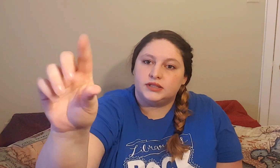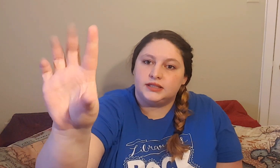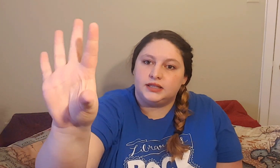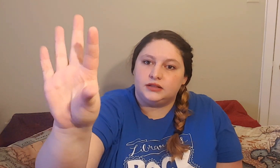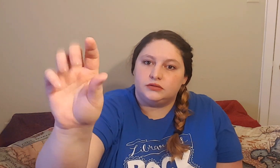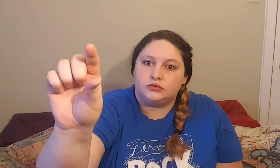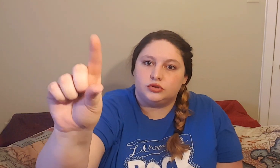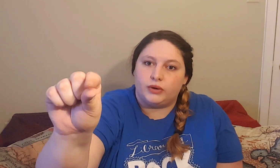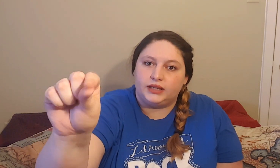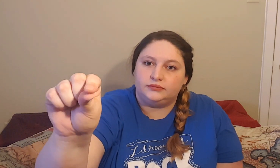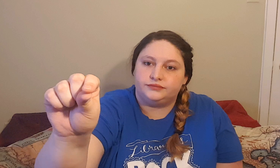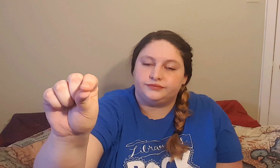19 and 20.